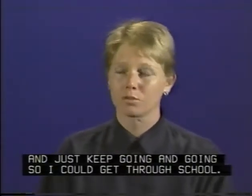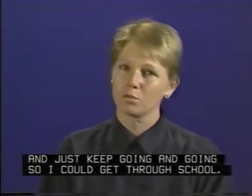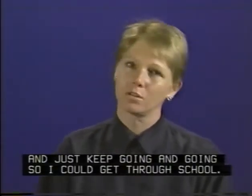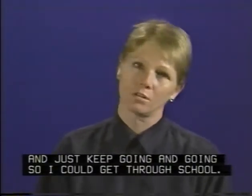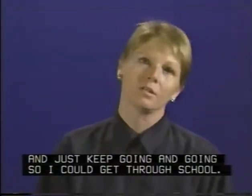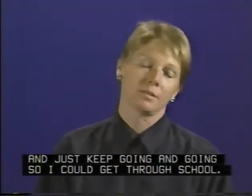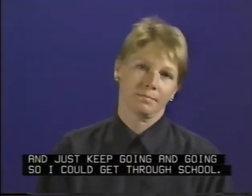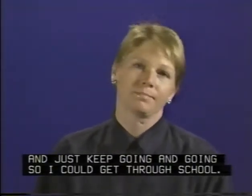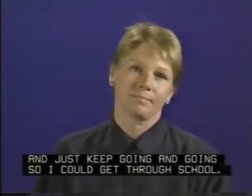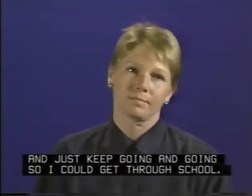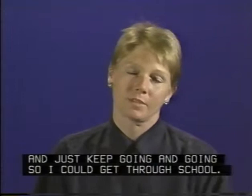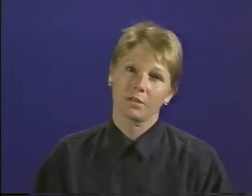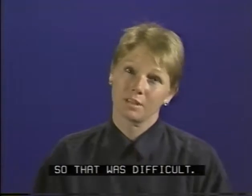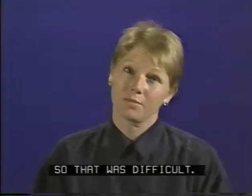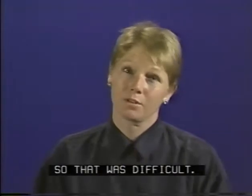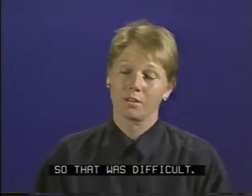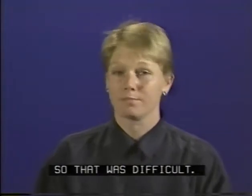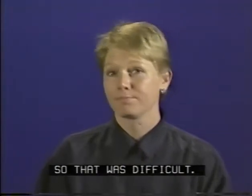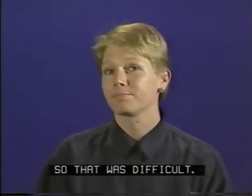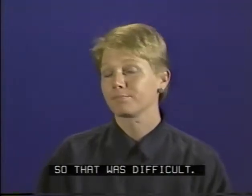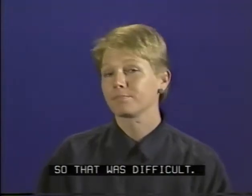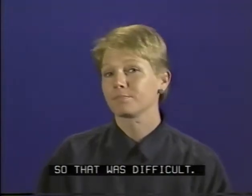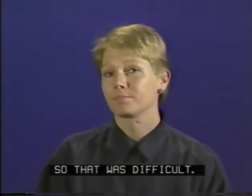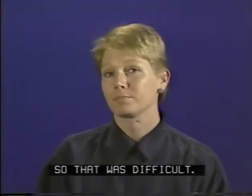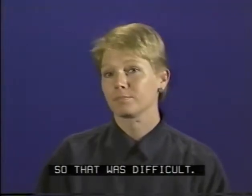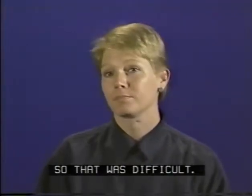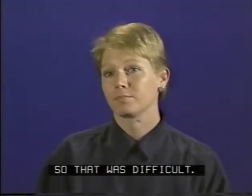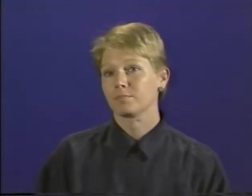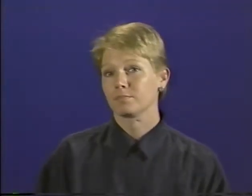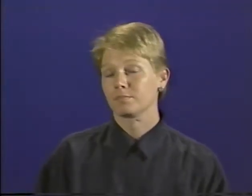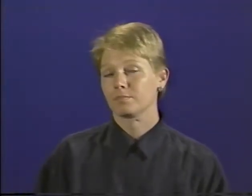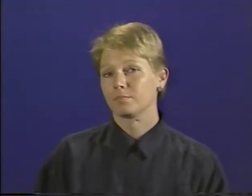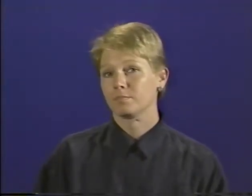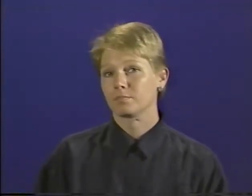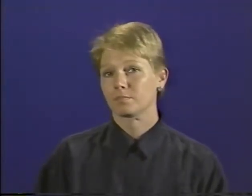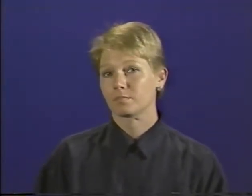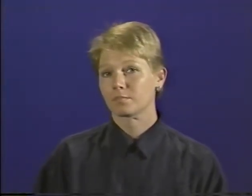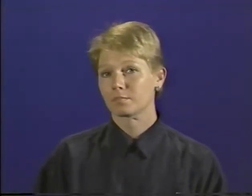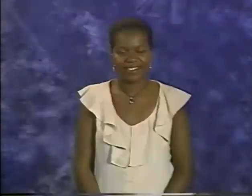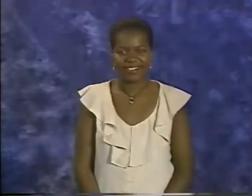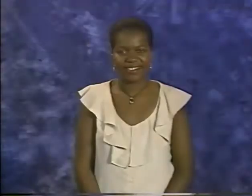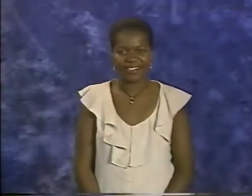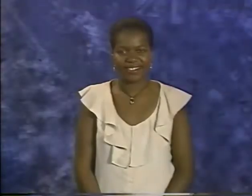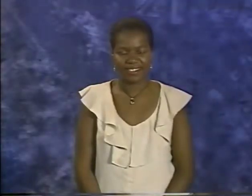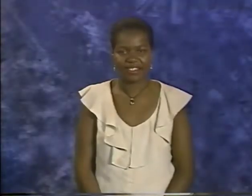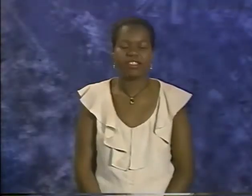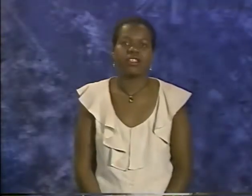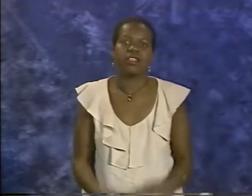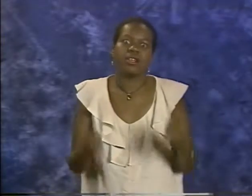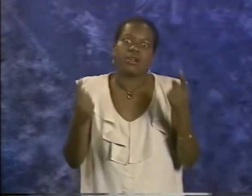school. So that was difficult.